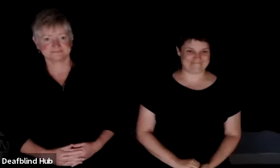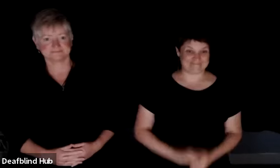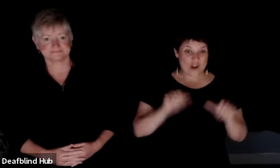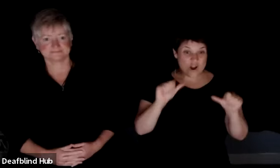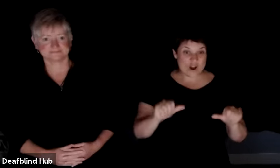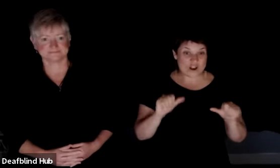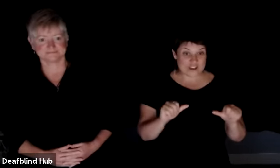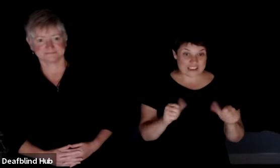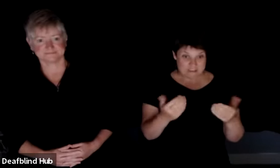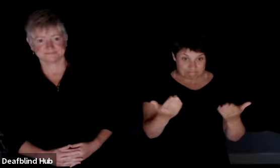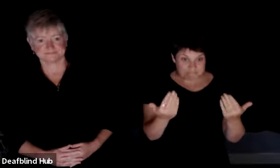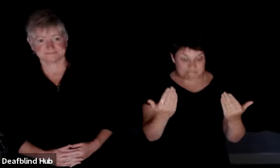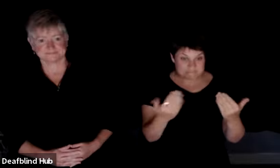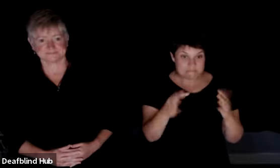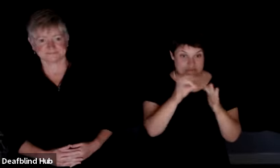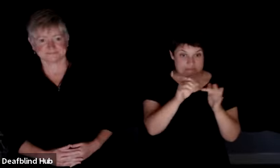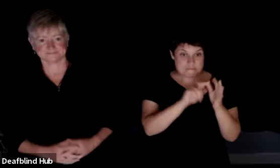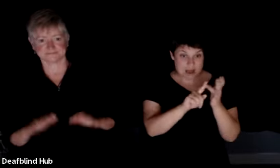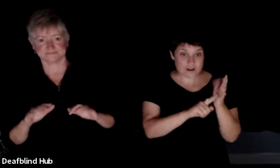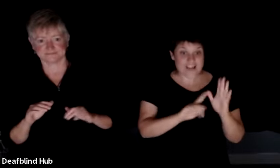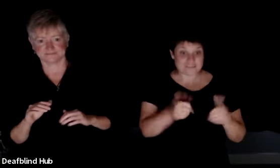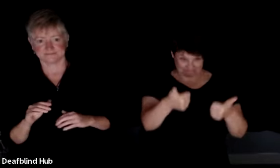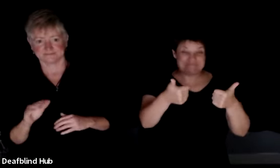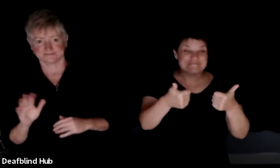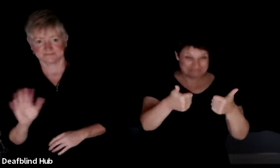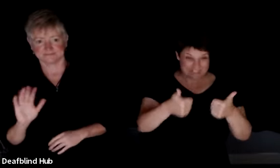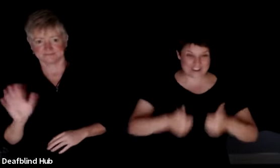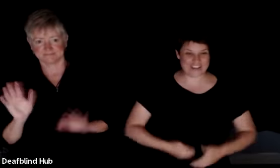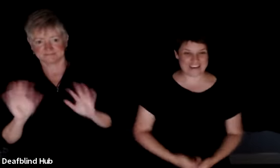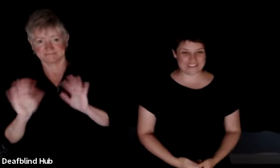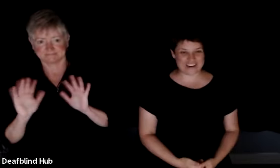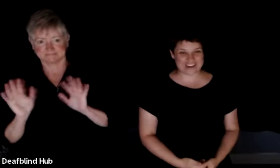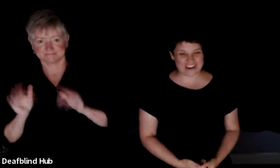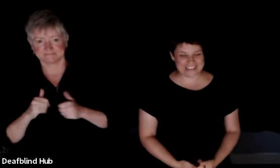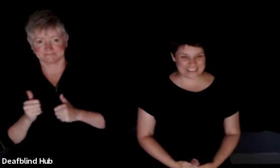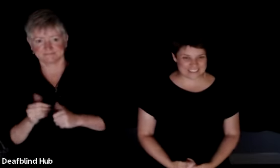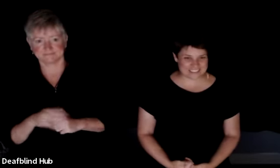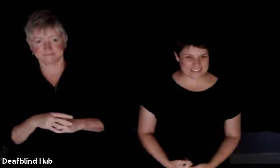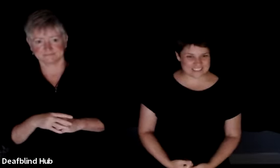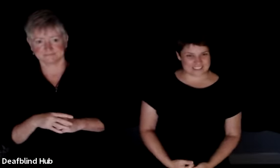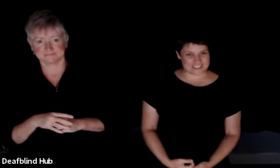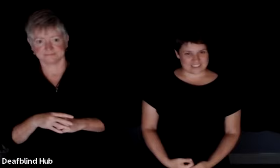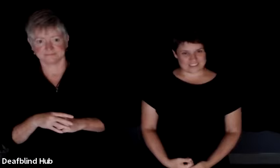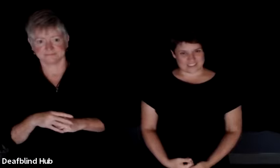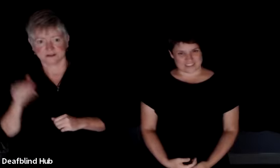Okay, go Paula. We can see you. Yep. Okay, great. Hi again.